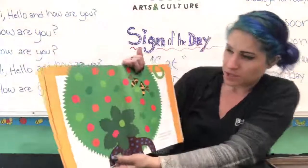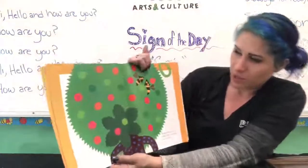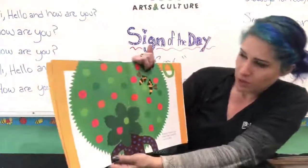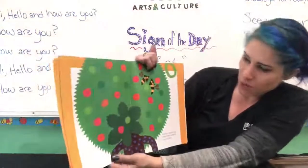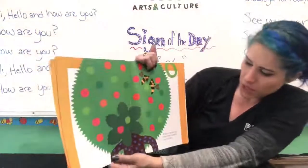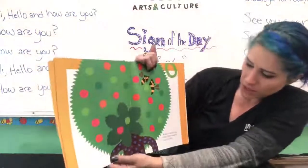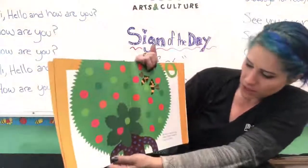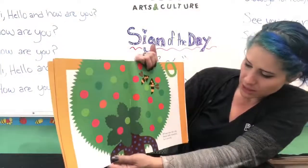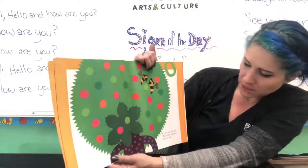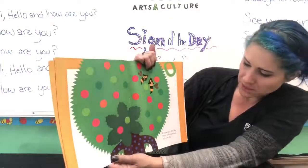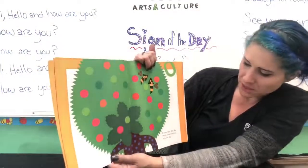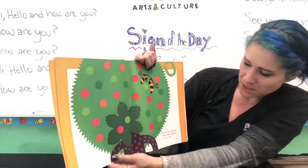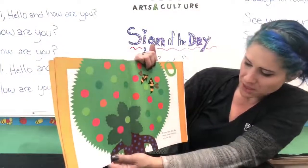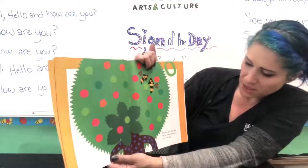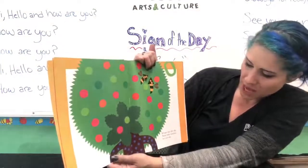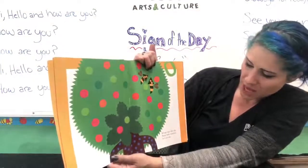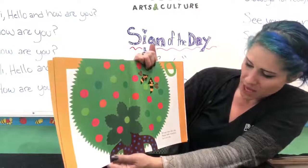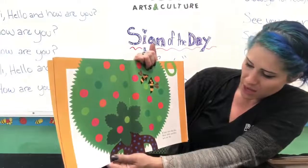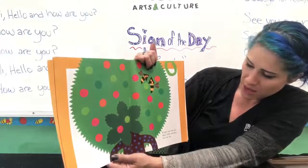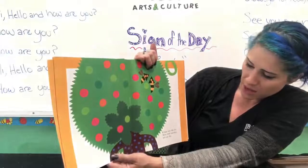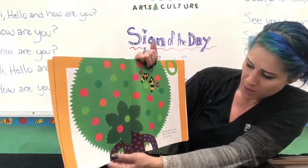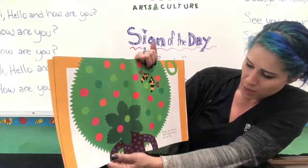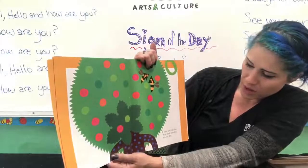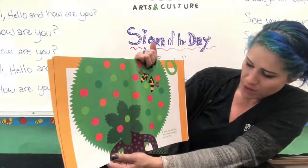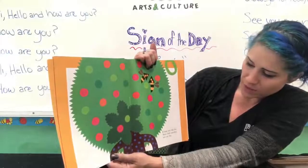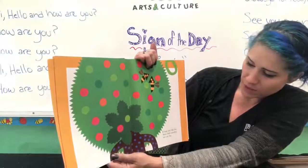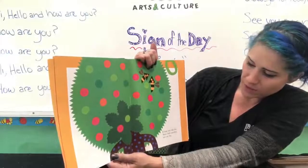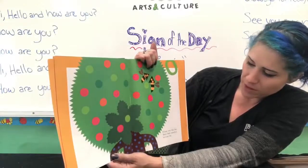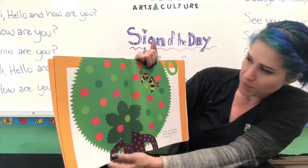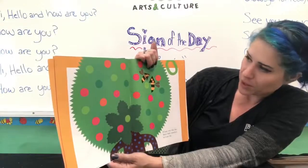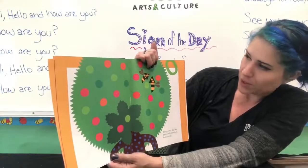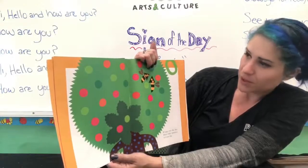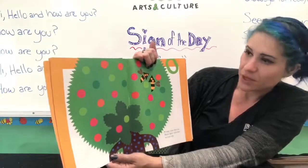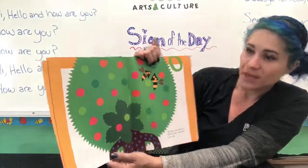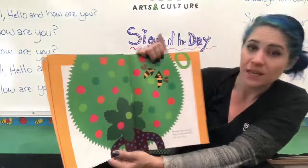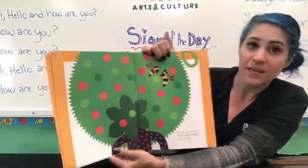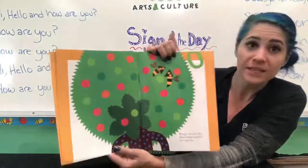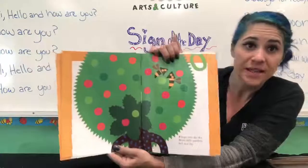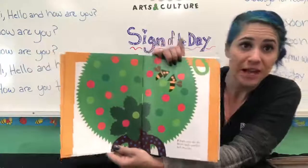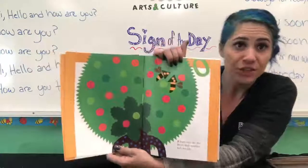0 leaps into the sky, brave little number. He's not